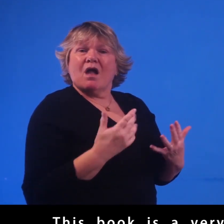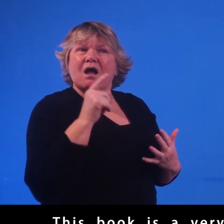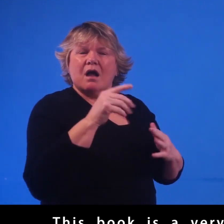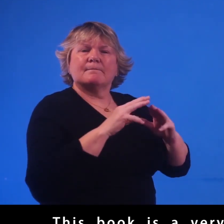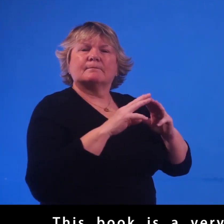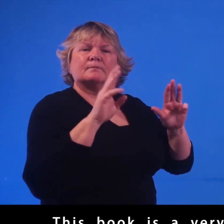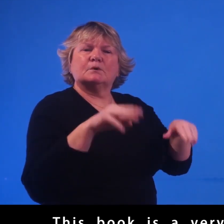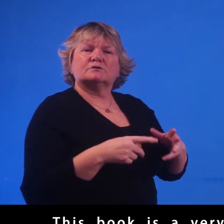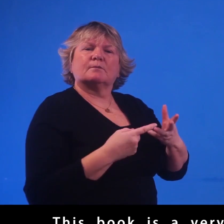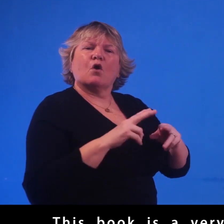Childhood.